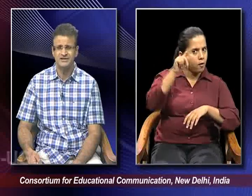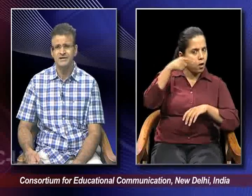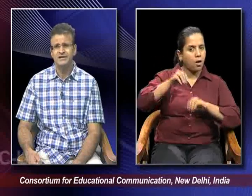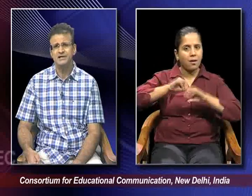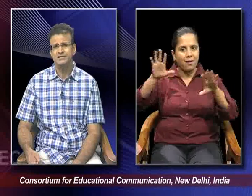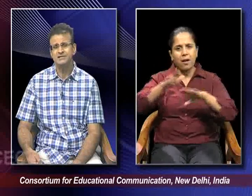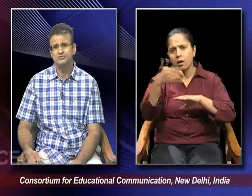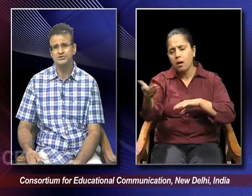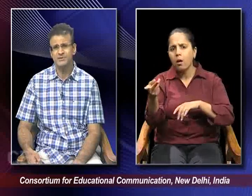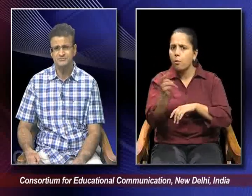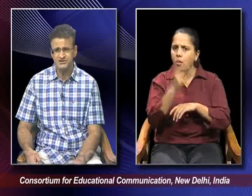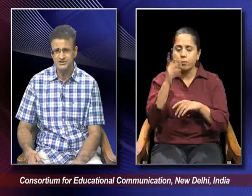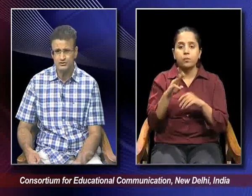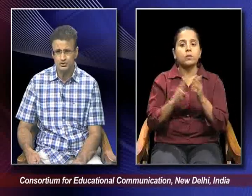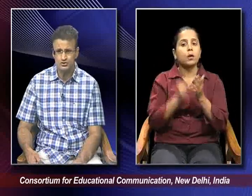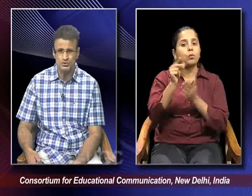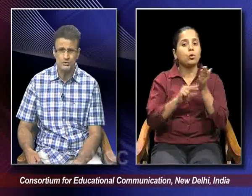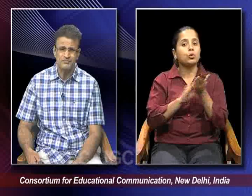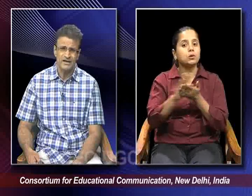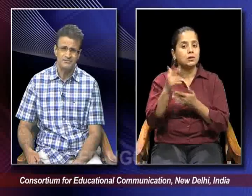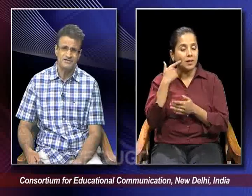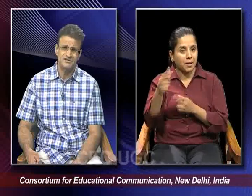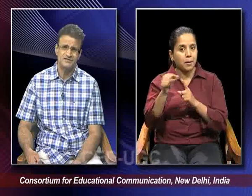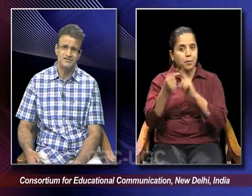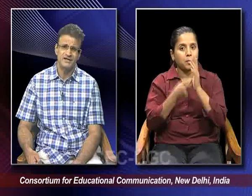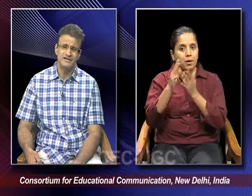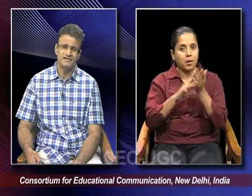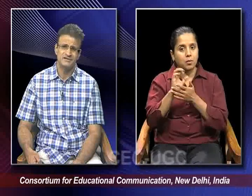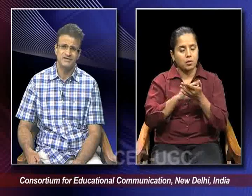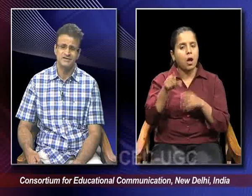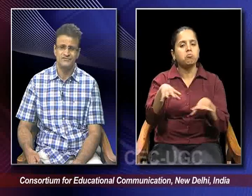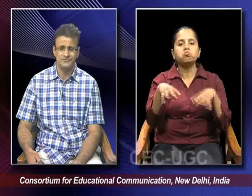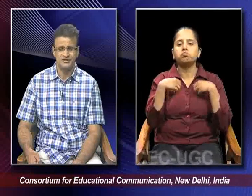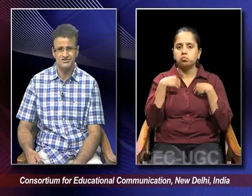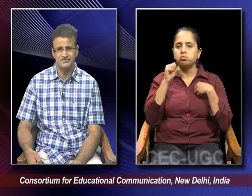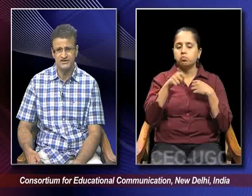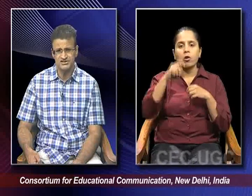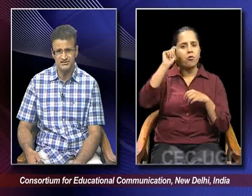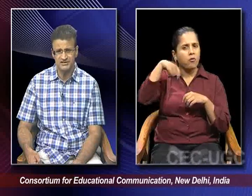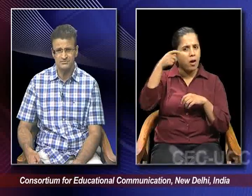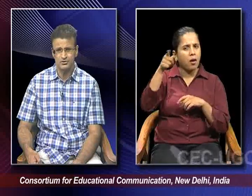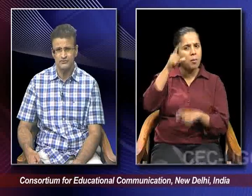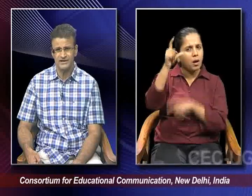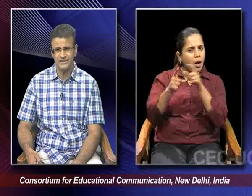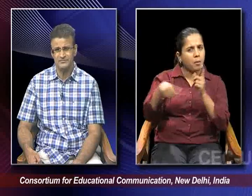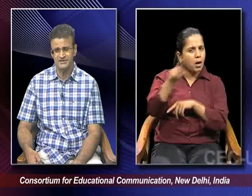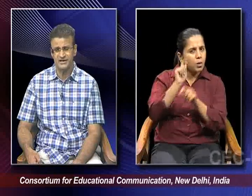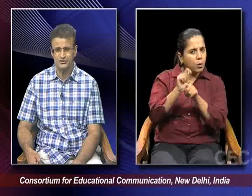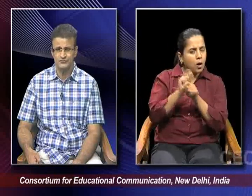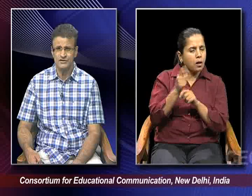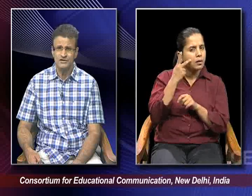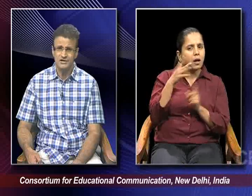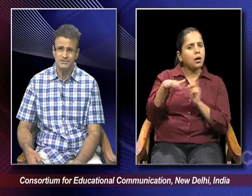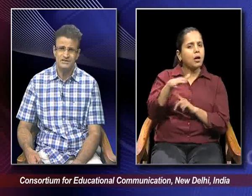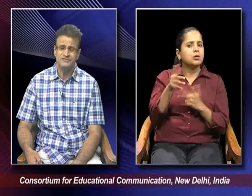And later Munshi Premchand, he also admitted that the way film industry functioned at that point of time and the kind